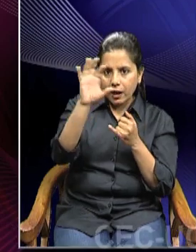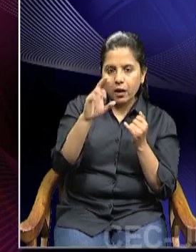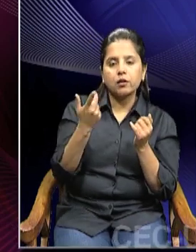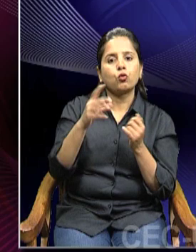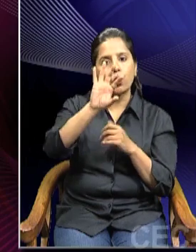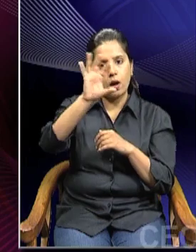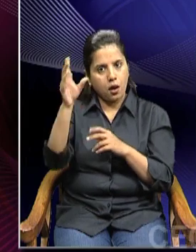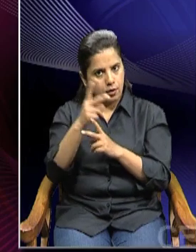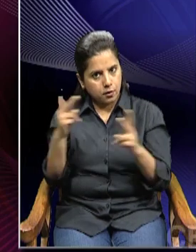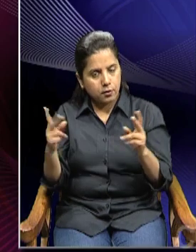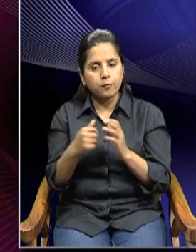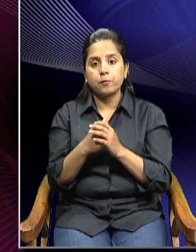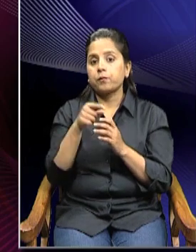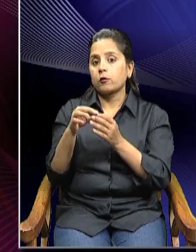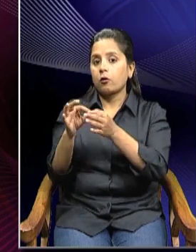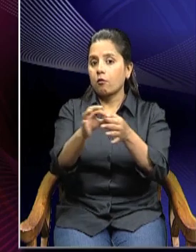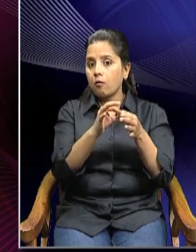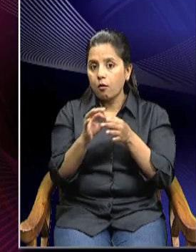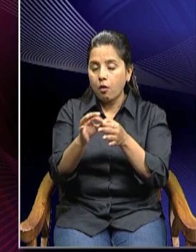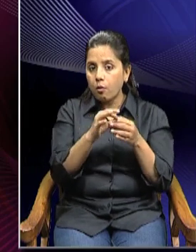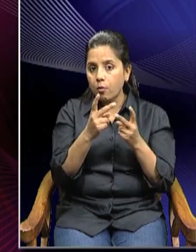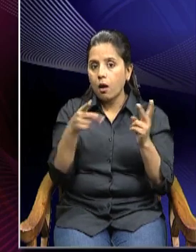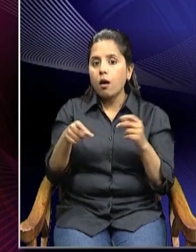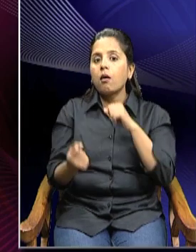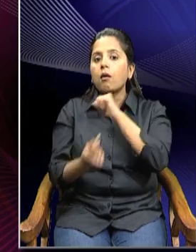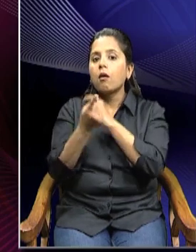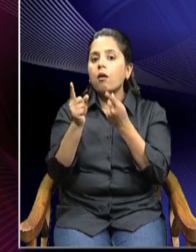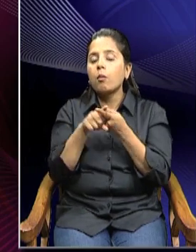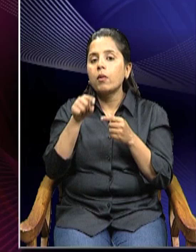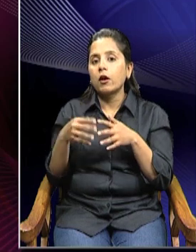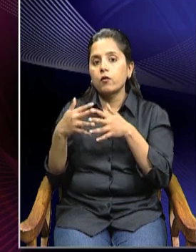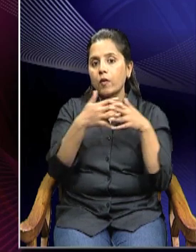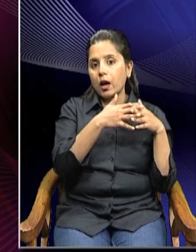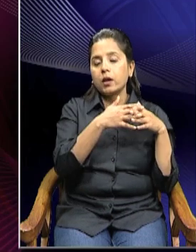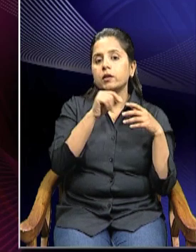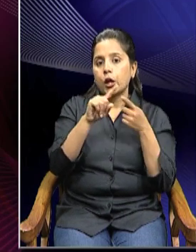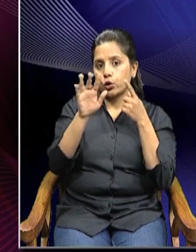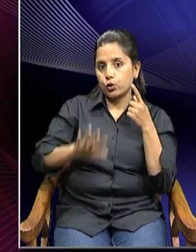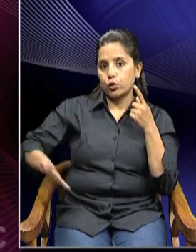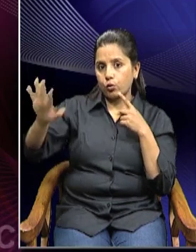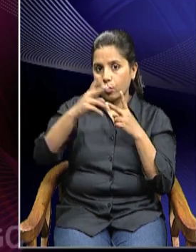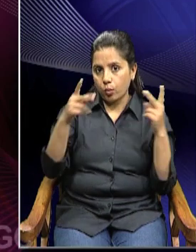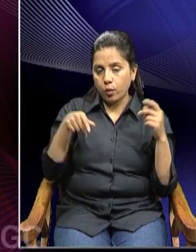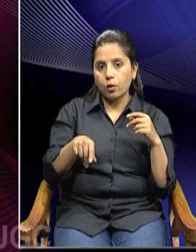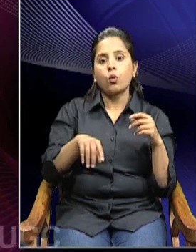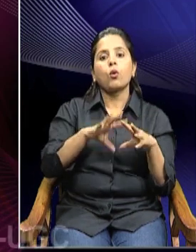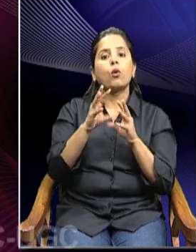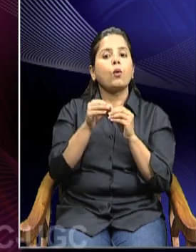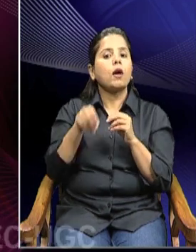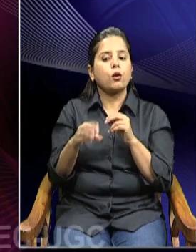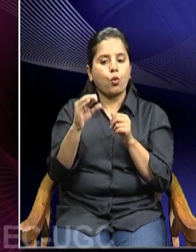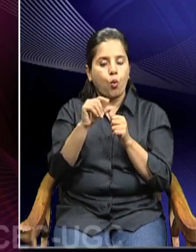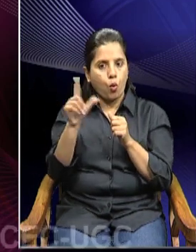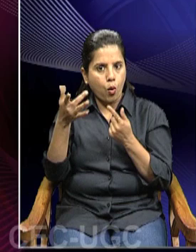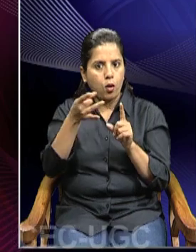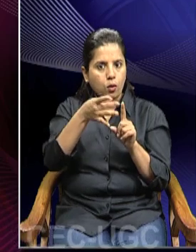nations. The cooperation which emerged in Western Europe with the formation of Steel and Coal Union